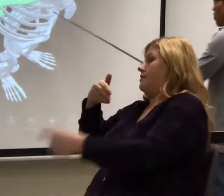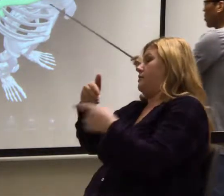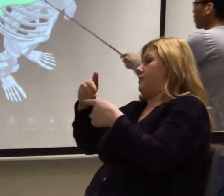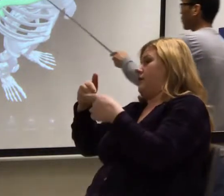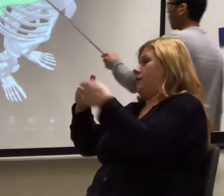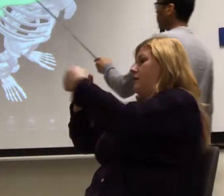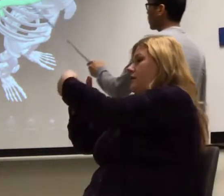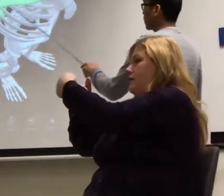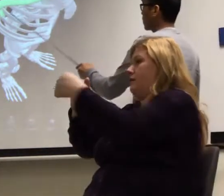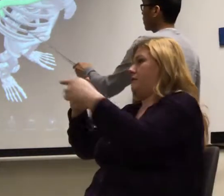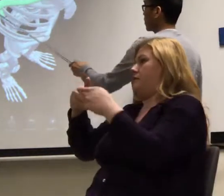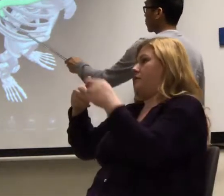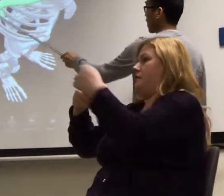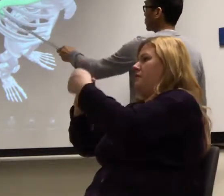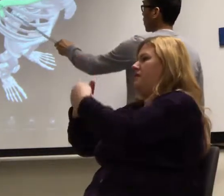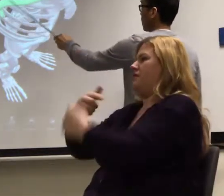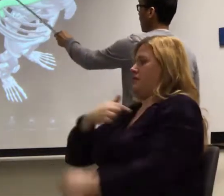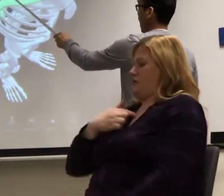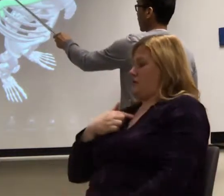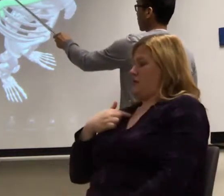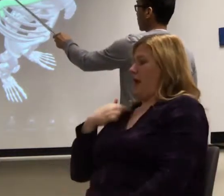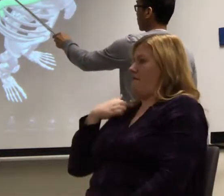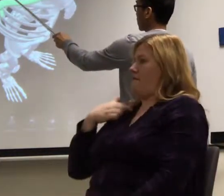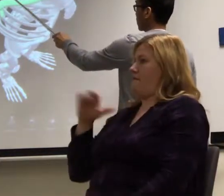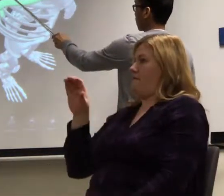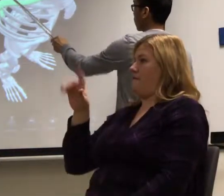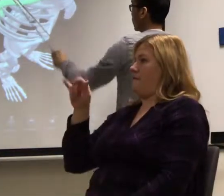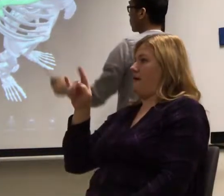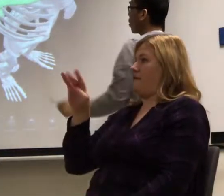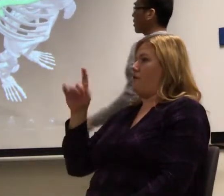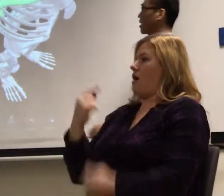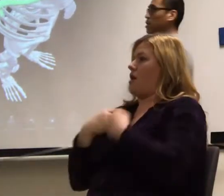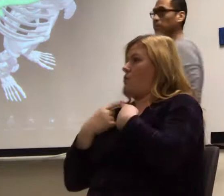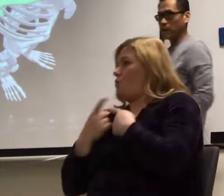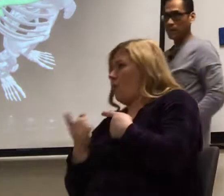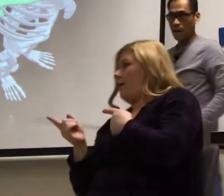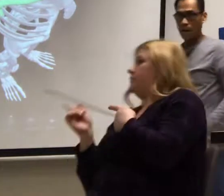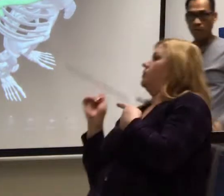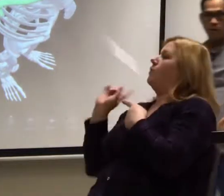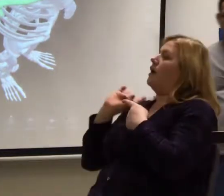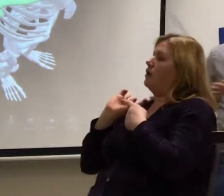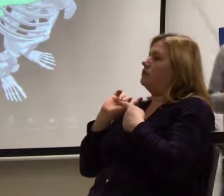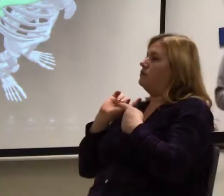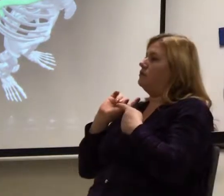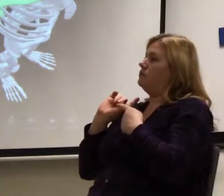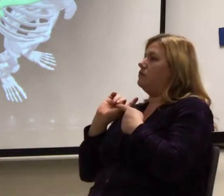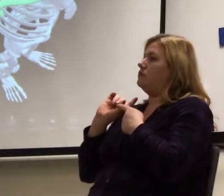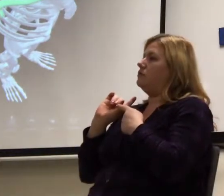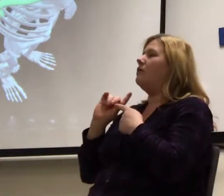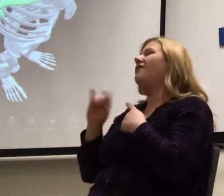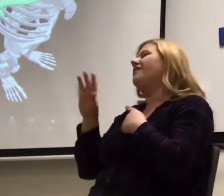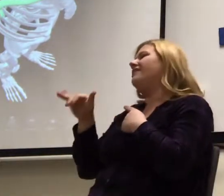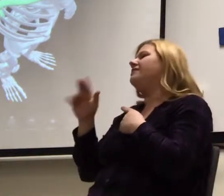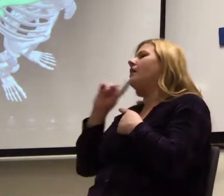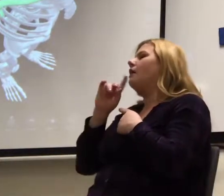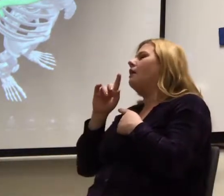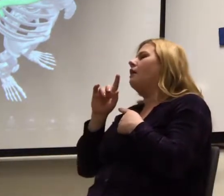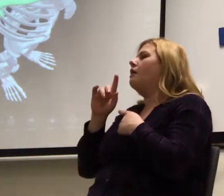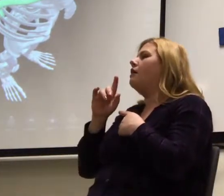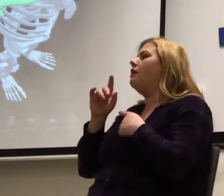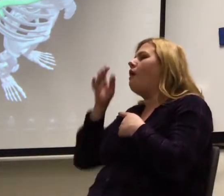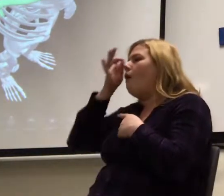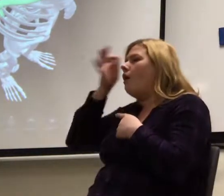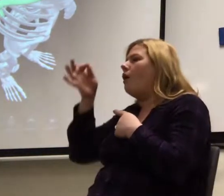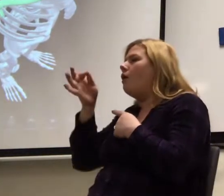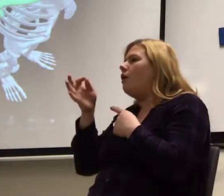clavicle, collarbone on front, it wraps around back, forming an incomplete belt with the other girdle on the other pectoral girdle